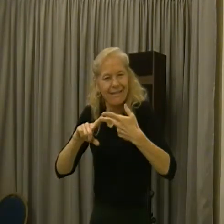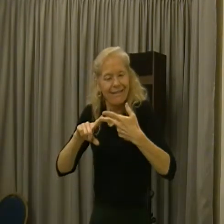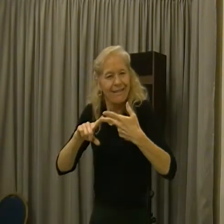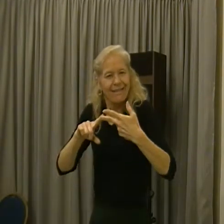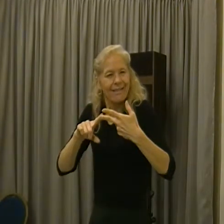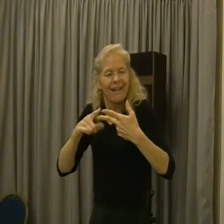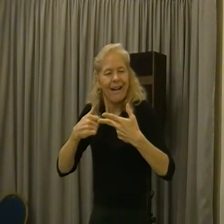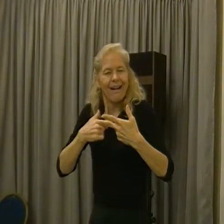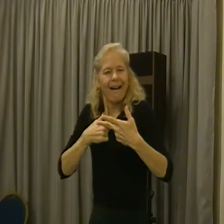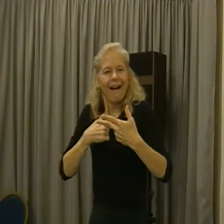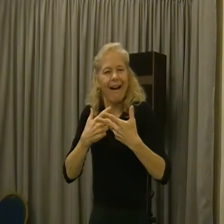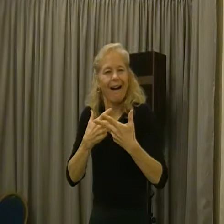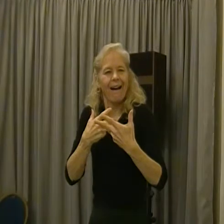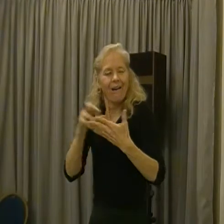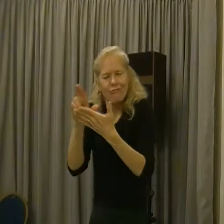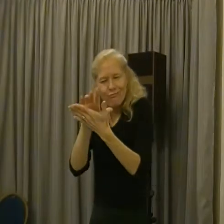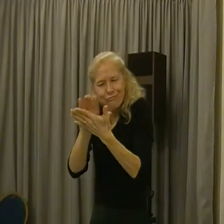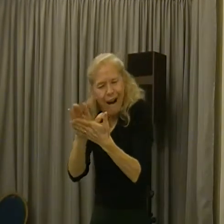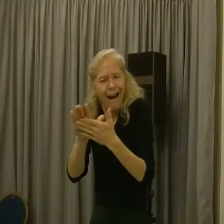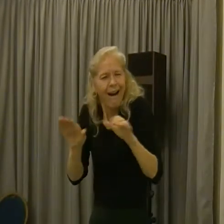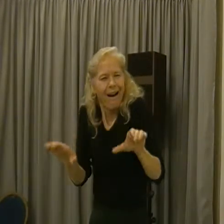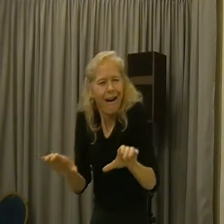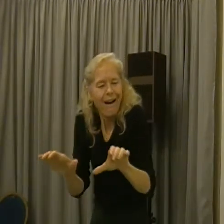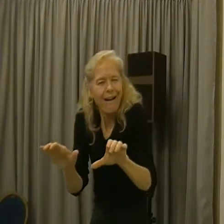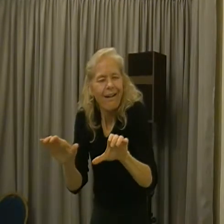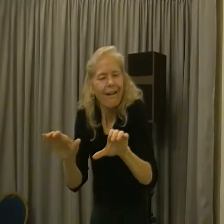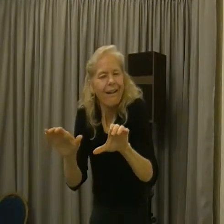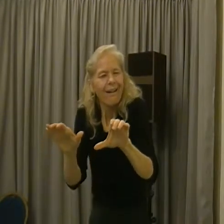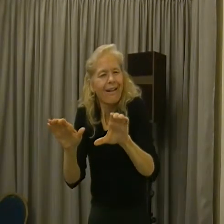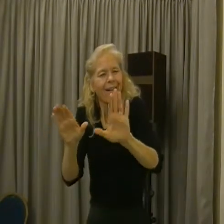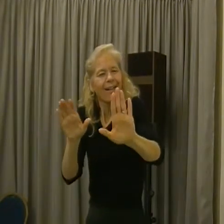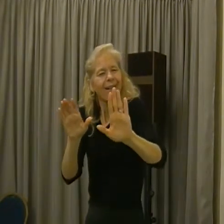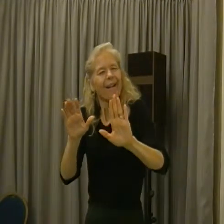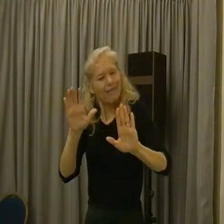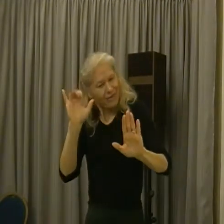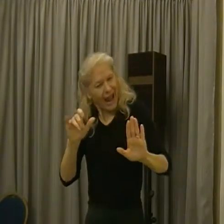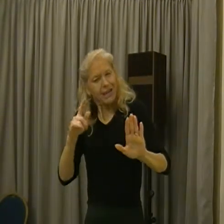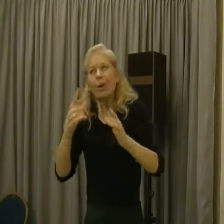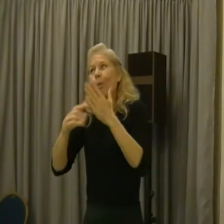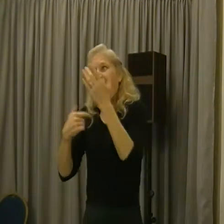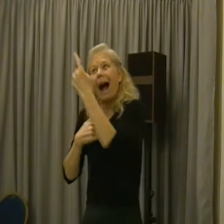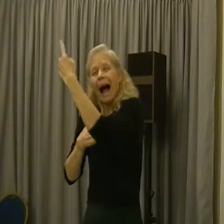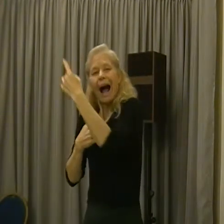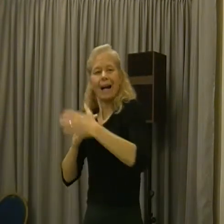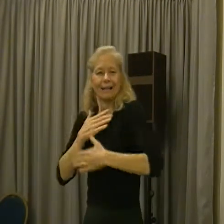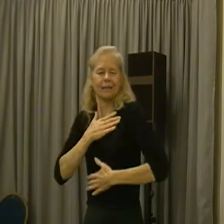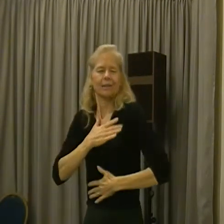is God talking about? He's talking about, this is his strength here. You see, if God says he's going to do it, he's going to stop him,